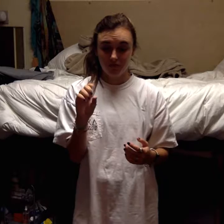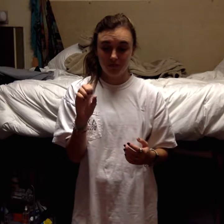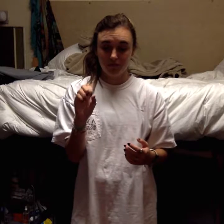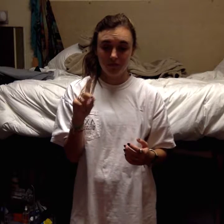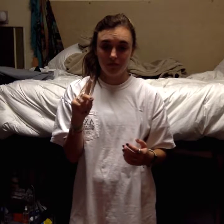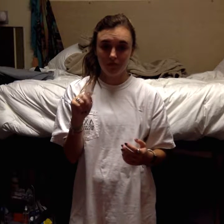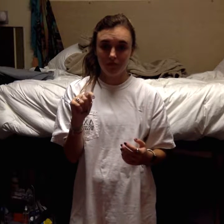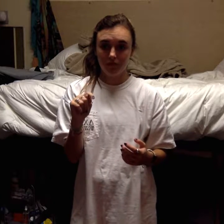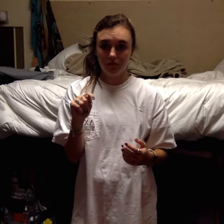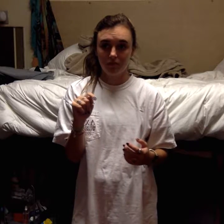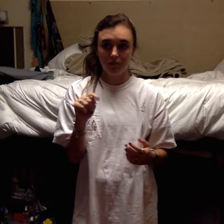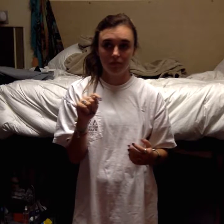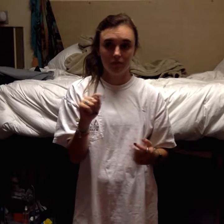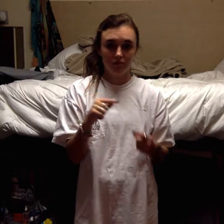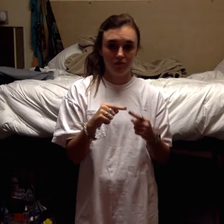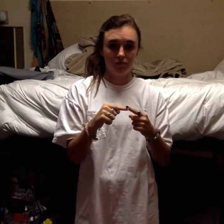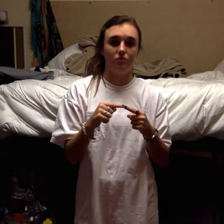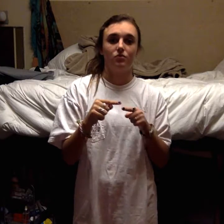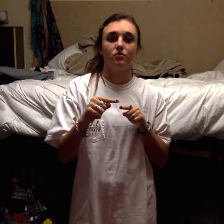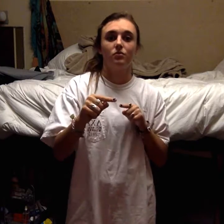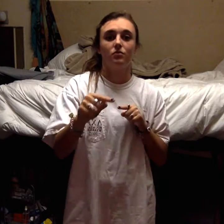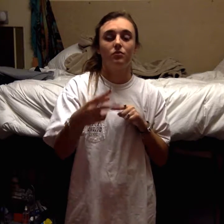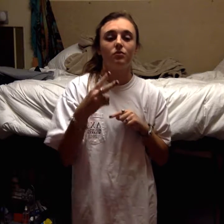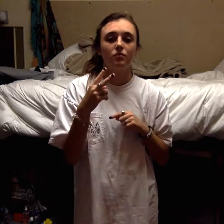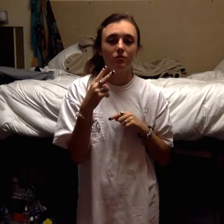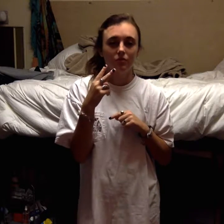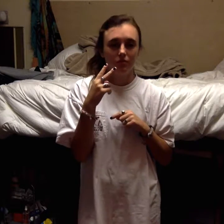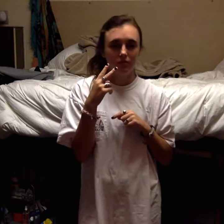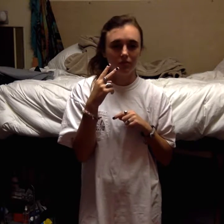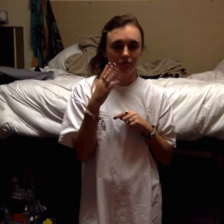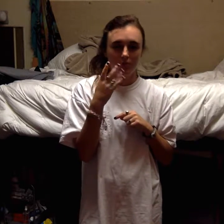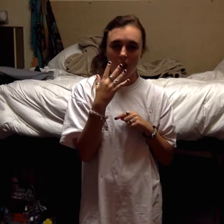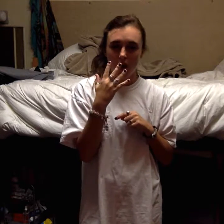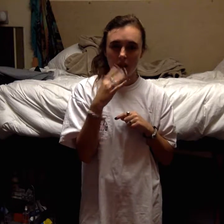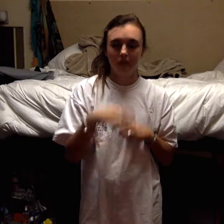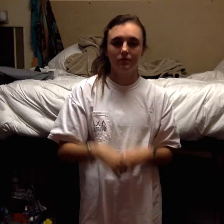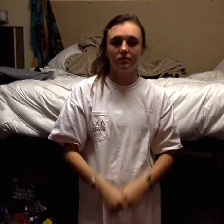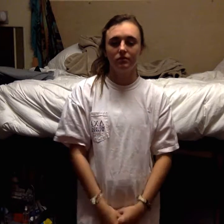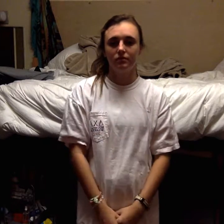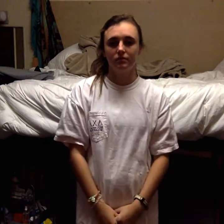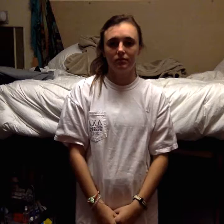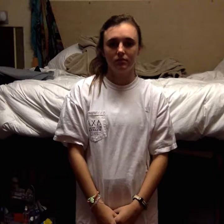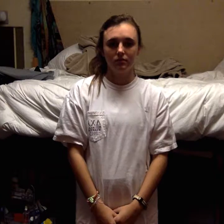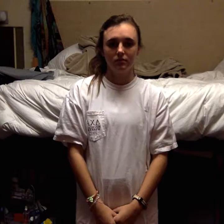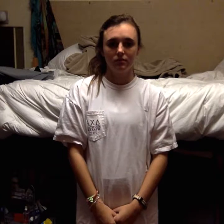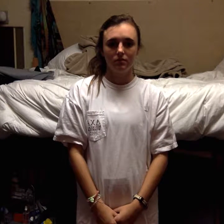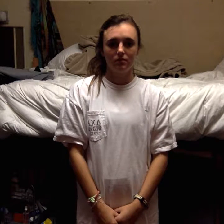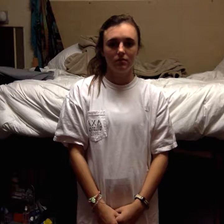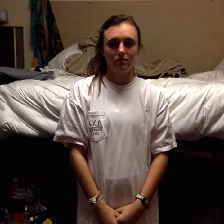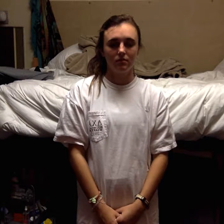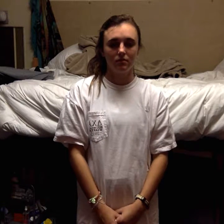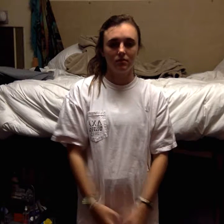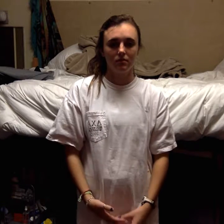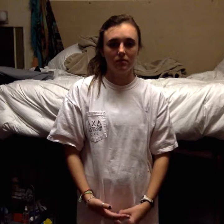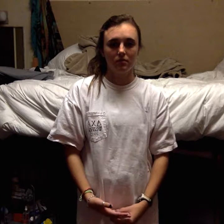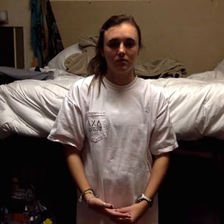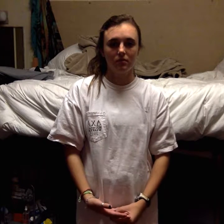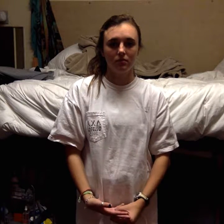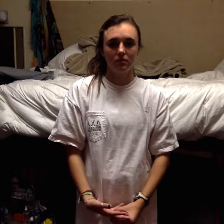Now we're getting away from the coloring book concept. Supposing I'm taking this cube right down here,